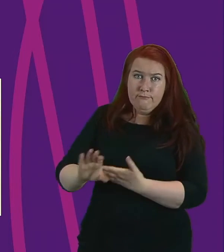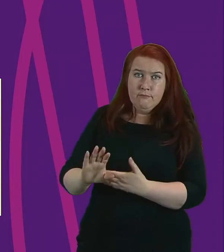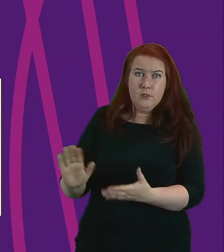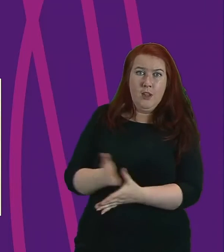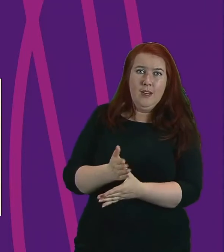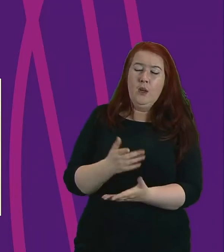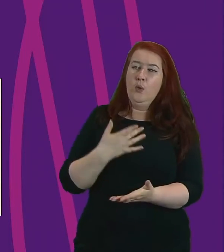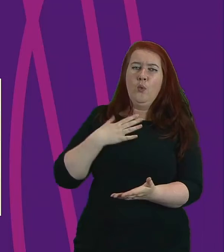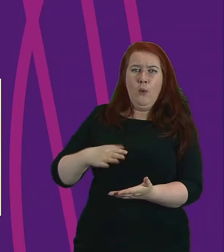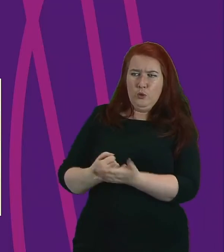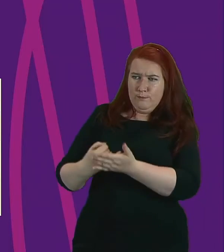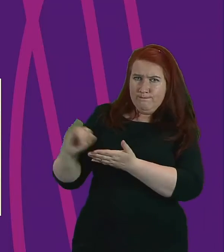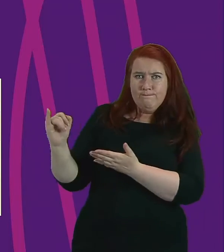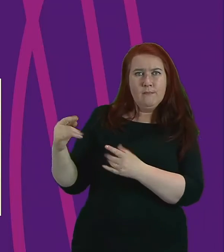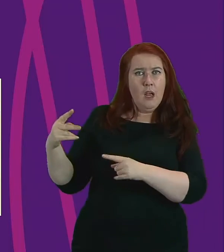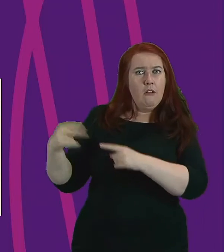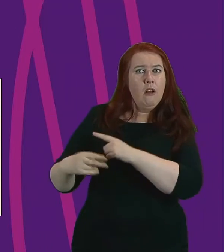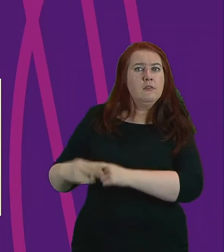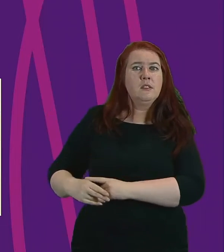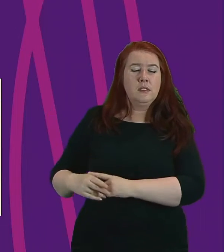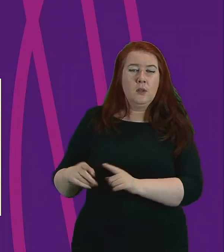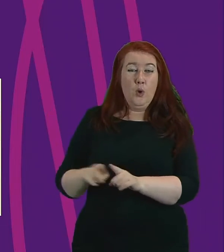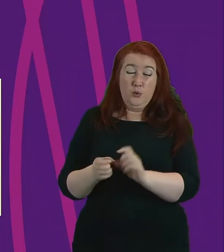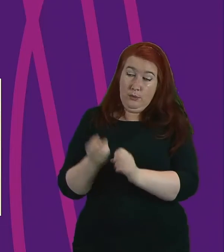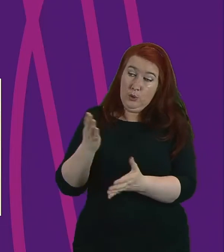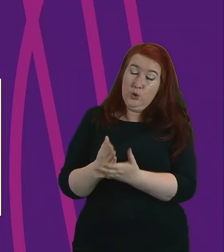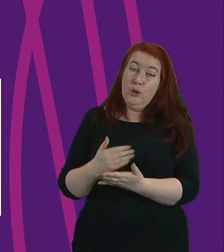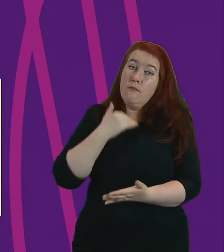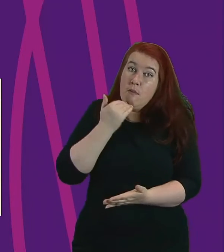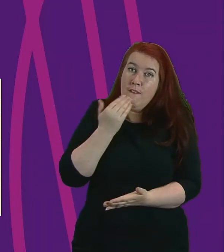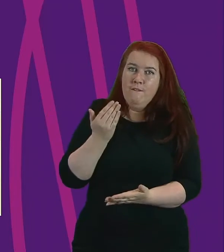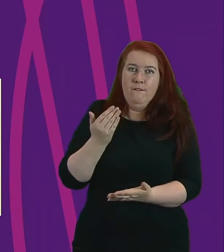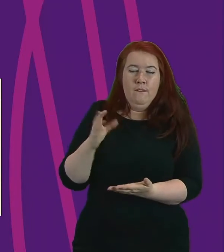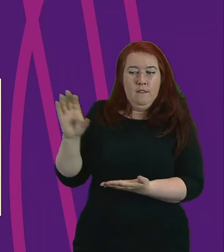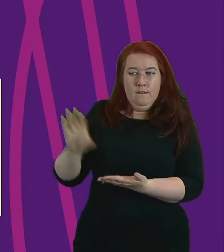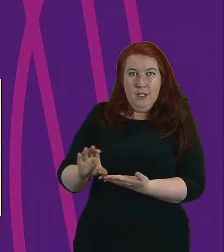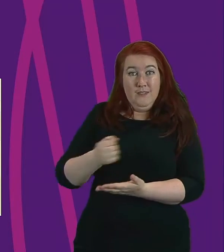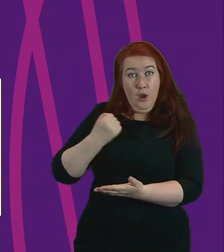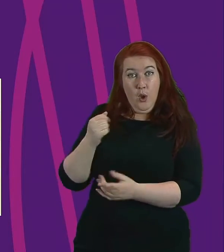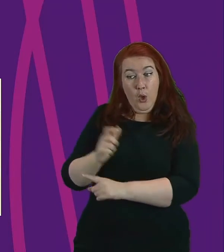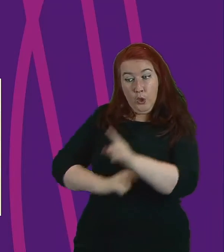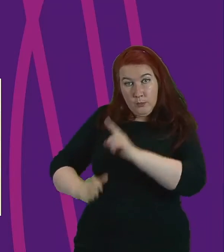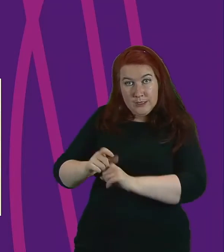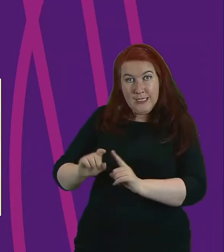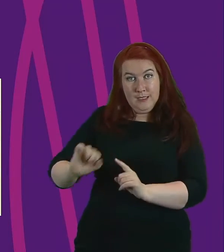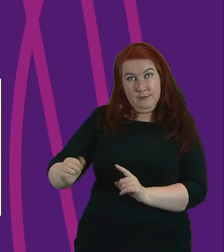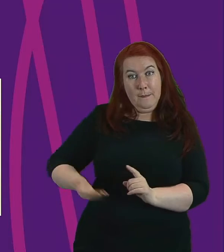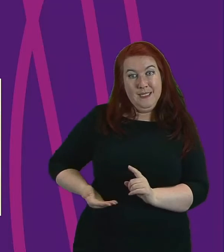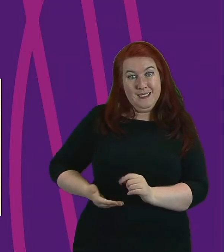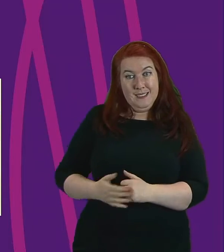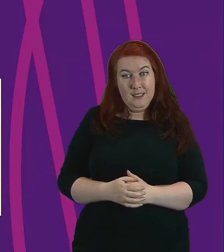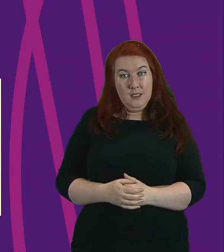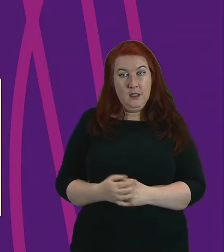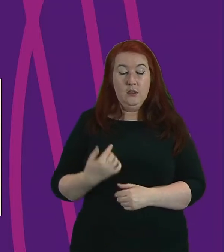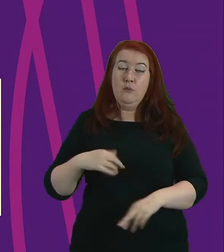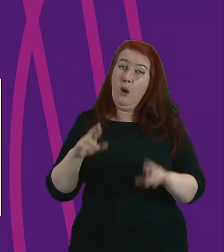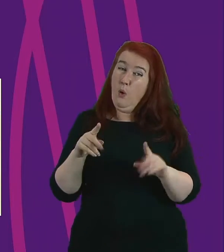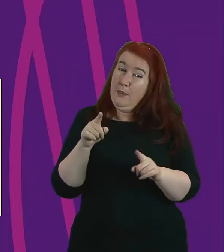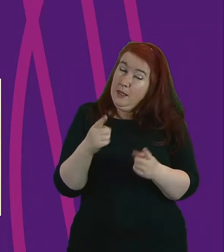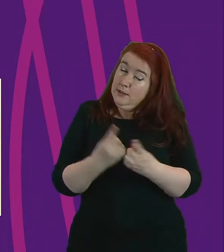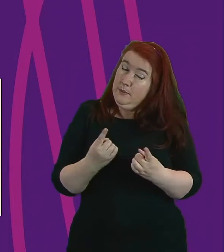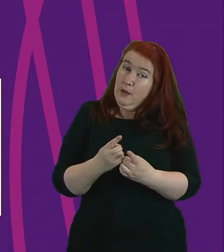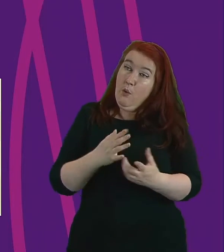austerity and in order to ensure that there is sufficient funding for our communities and for our businesses. And I hope that that is something that all